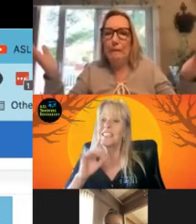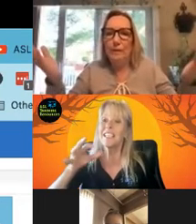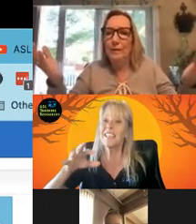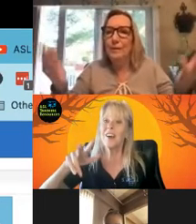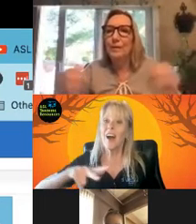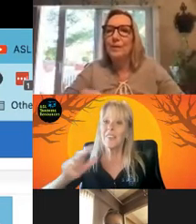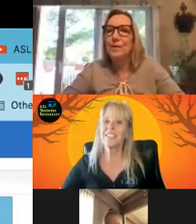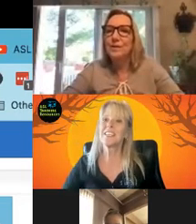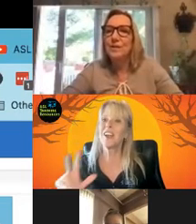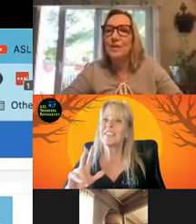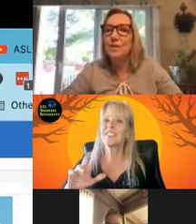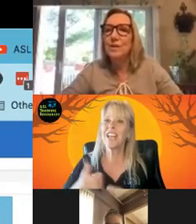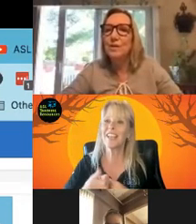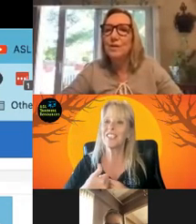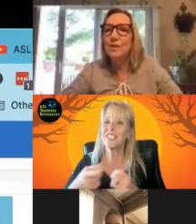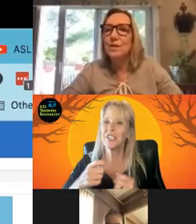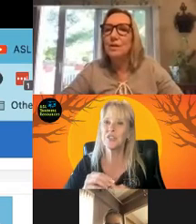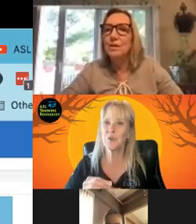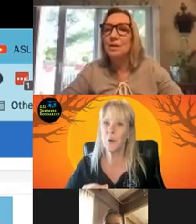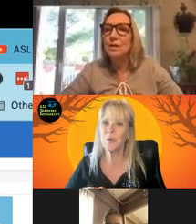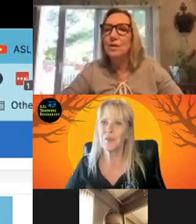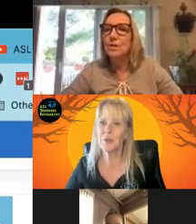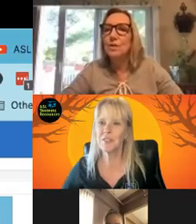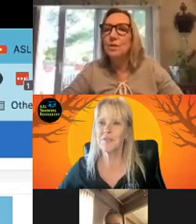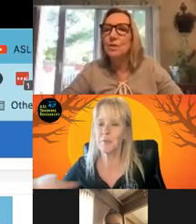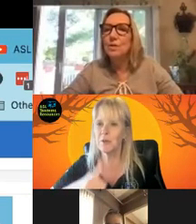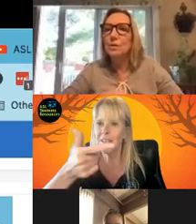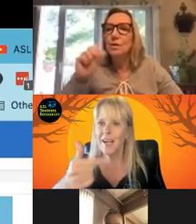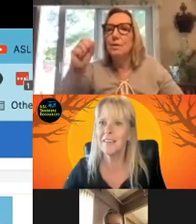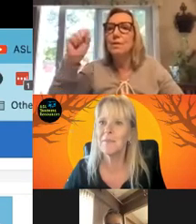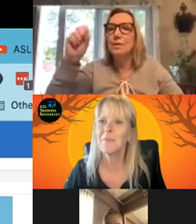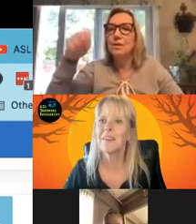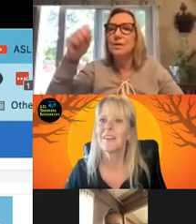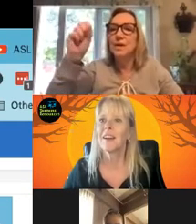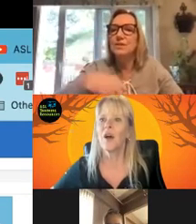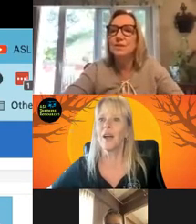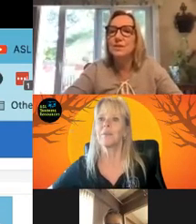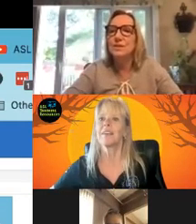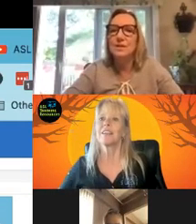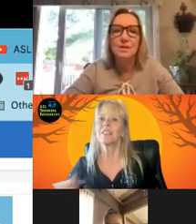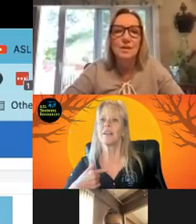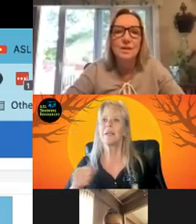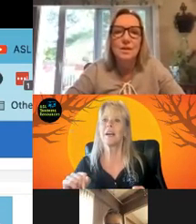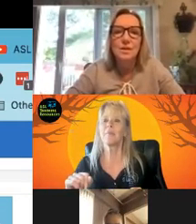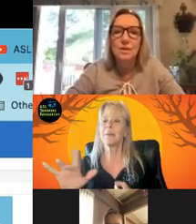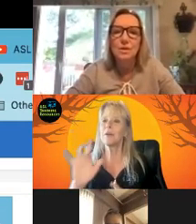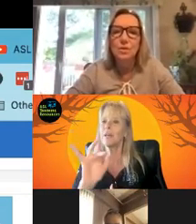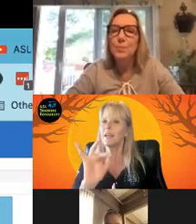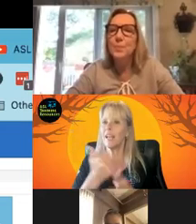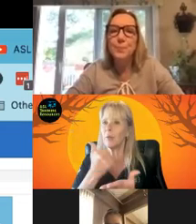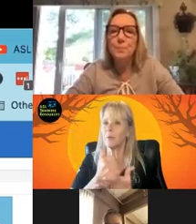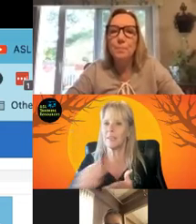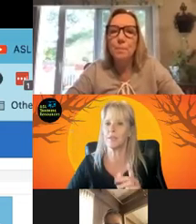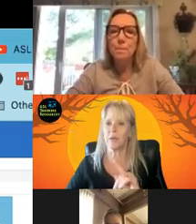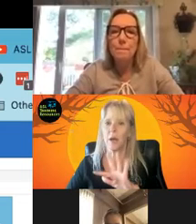So is it a little awkward? Is it challenging to control from your side? Okay, so let me go